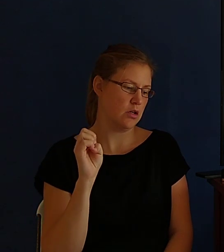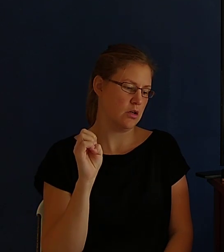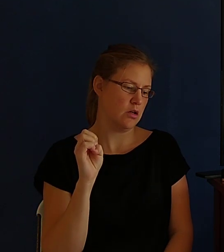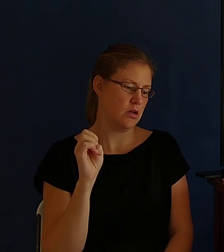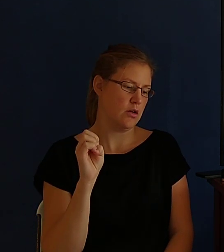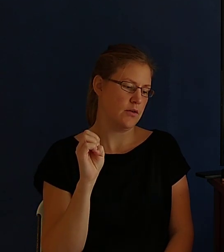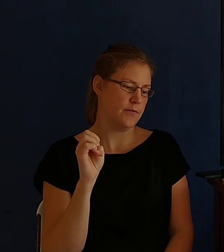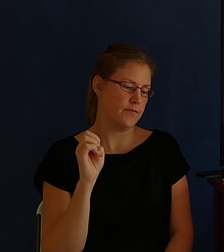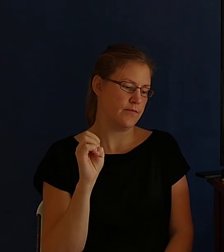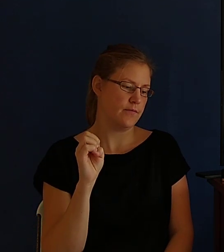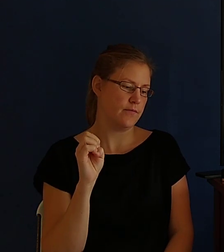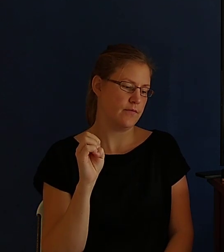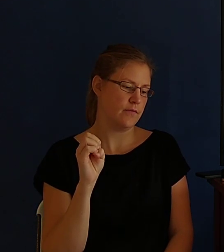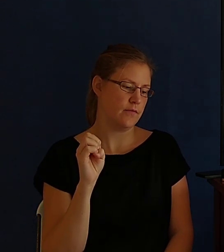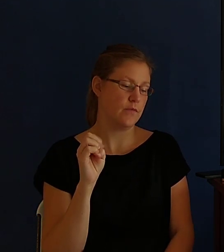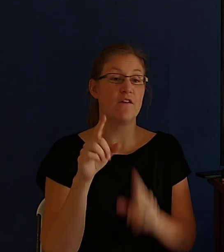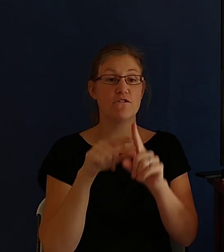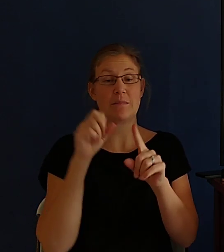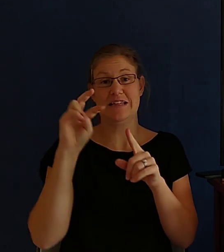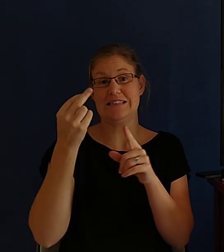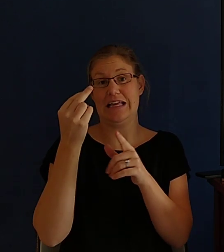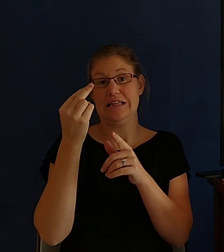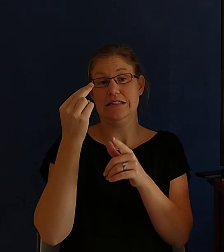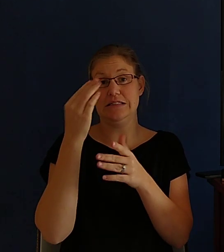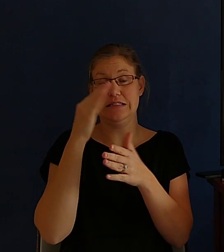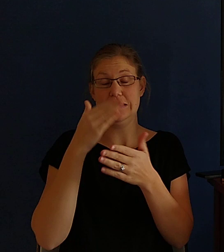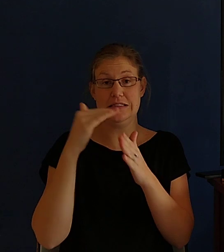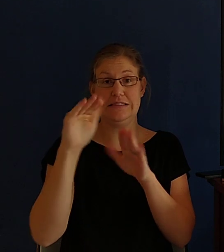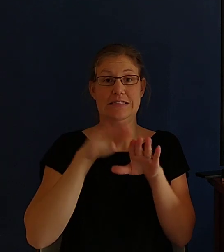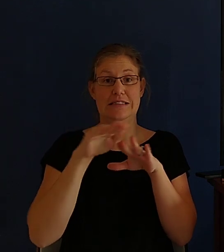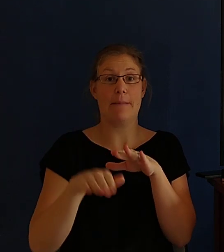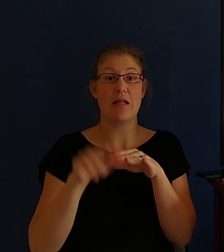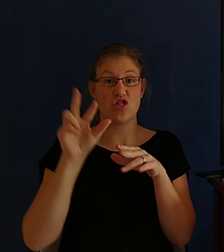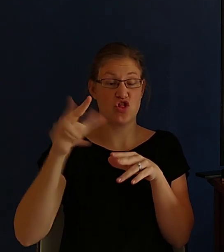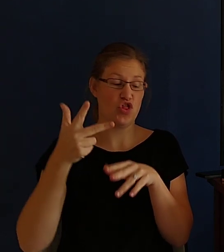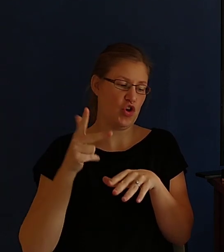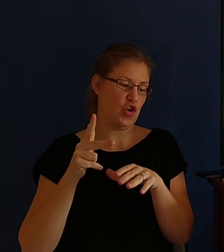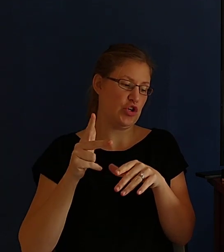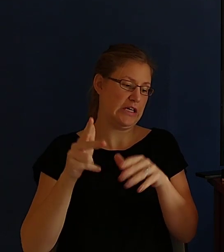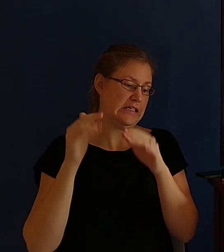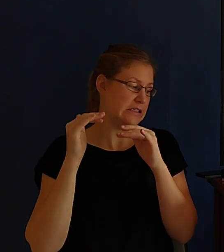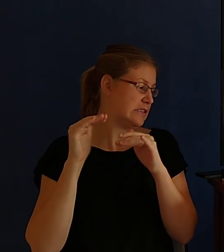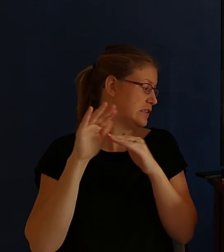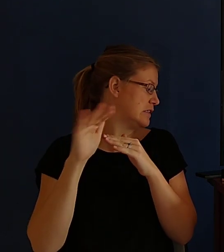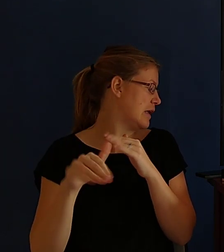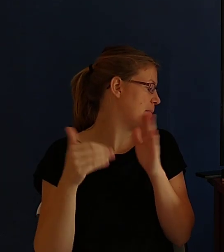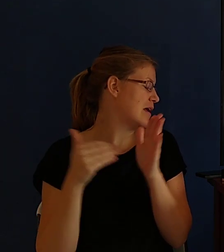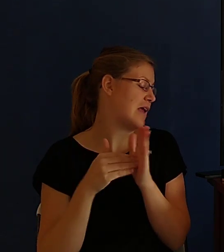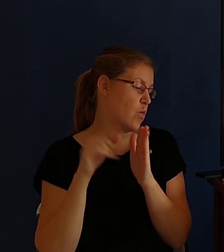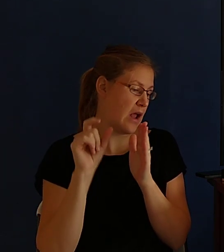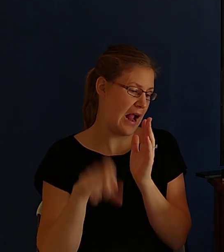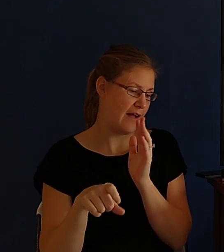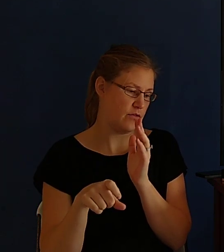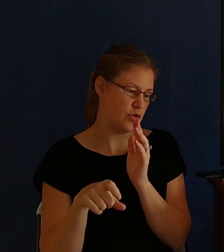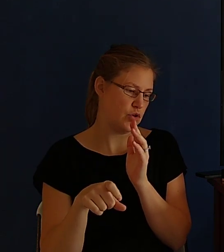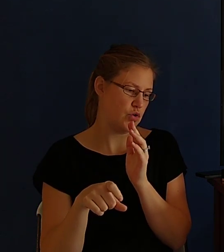okay, from the second step. And the third step, again, we need to add the